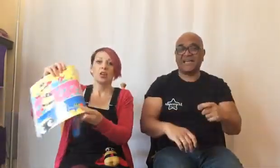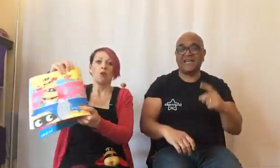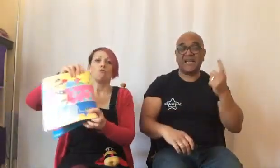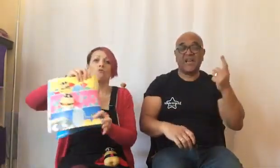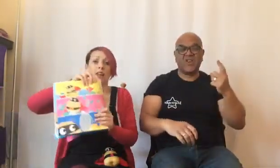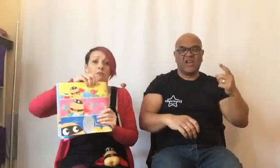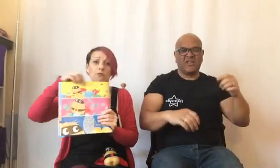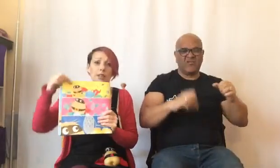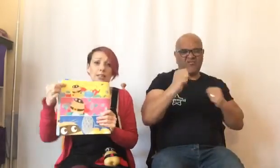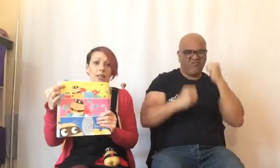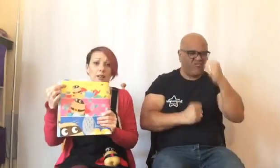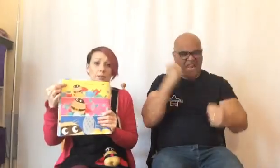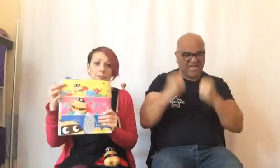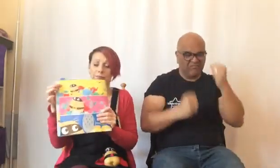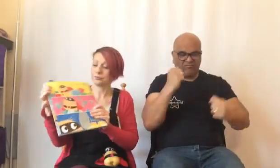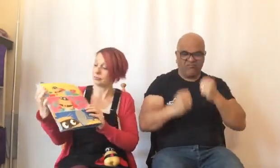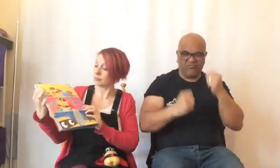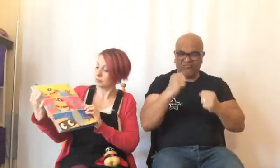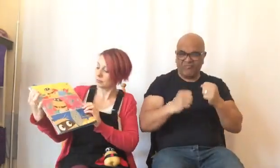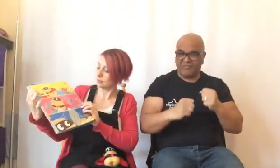and ran for it.